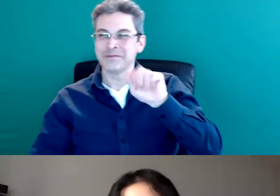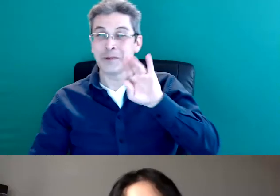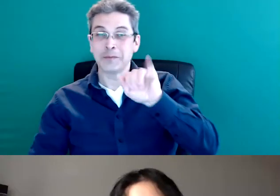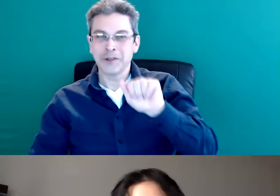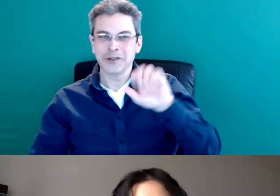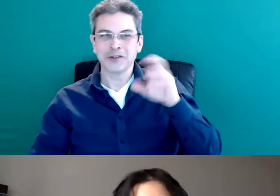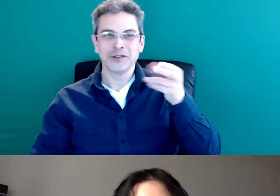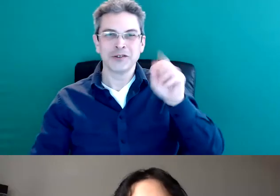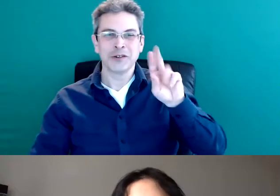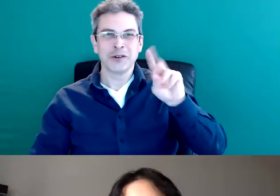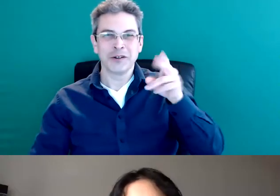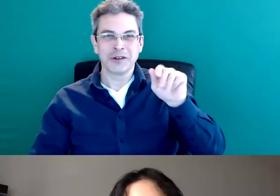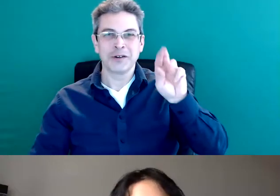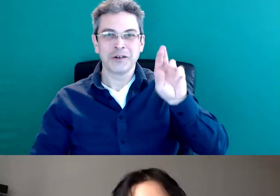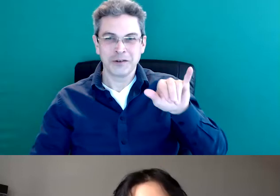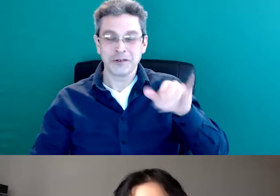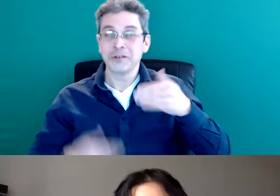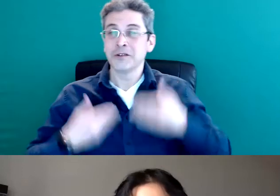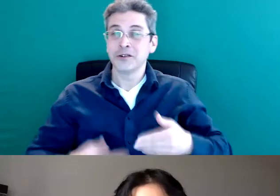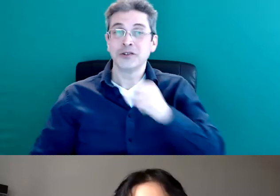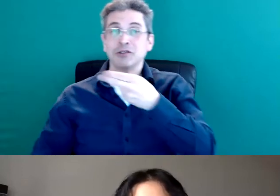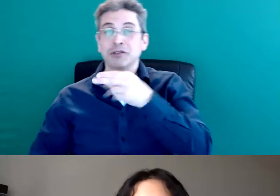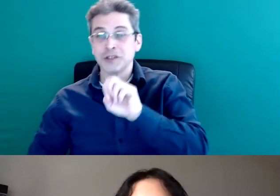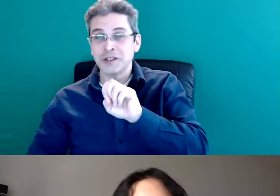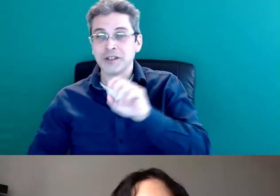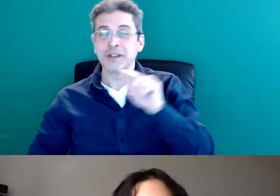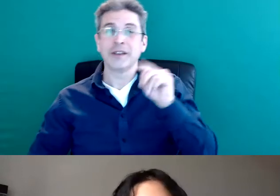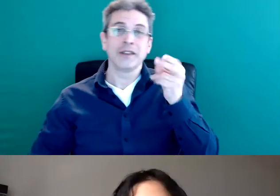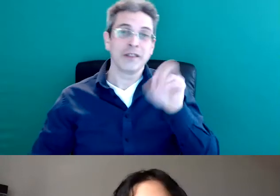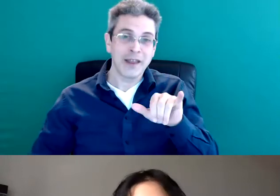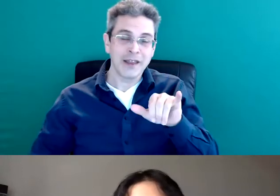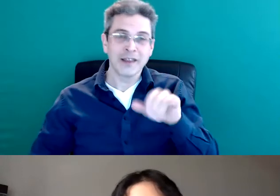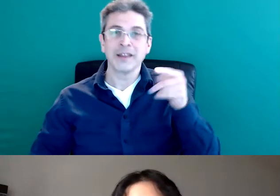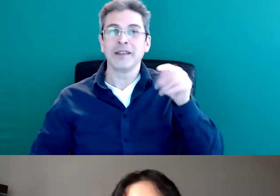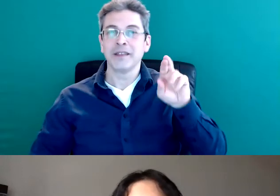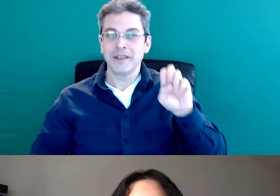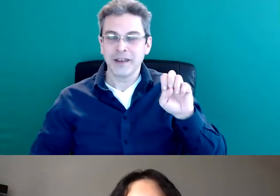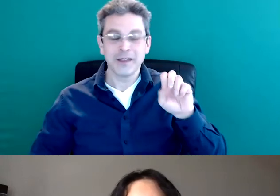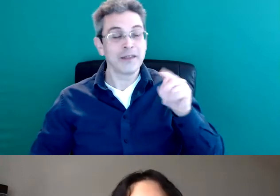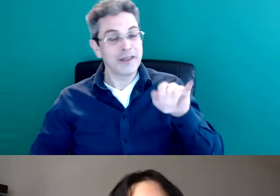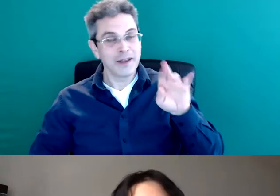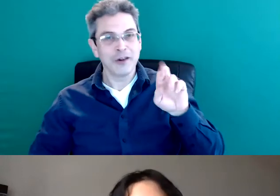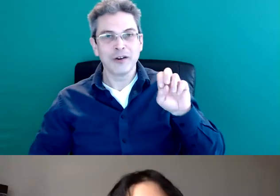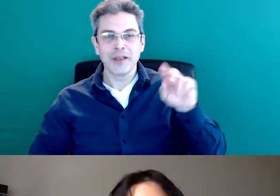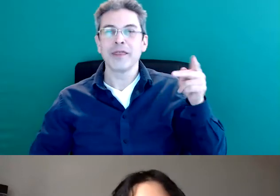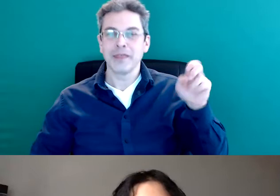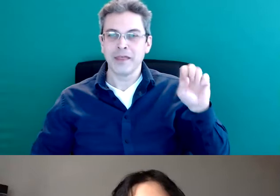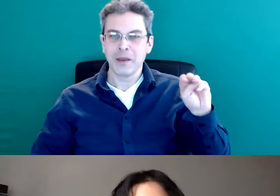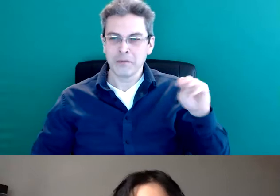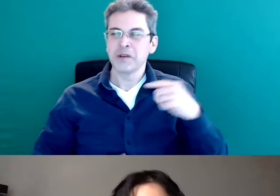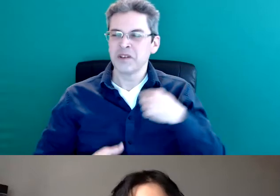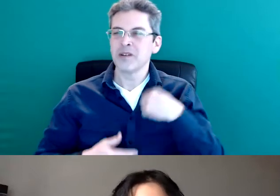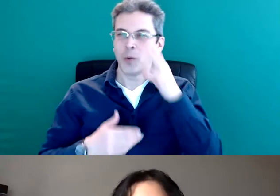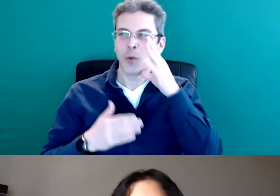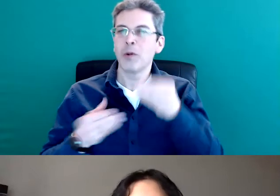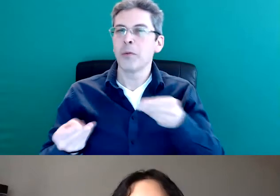pronouns. My name is Rabia Chaudhry, and my pronouns are she, her, and they, them. I will be the moderator for this event. So to give you a little bit more information